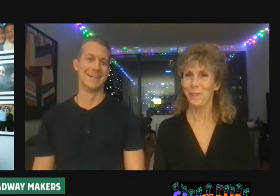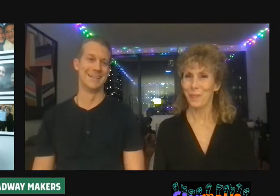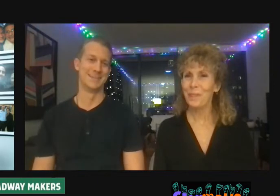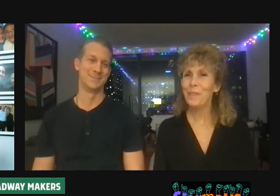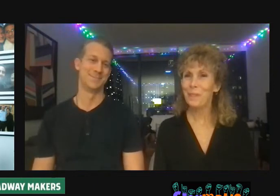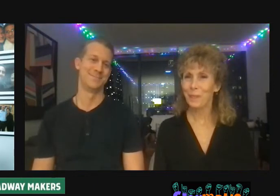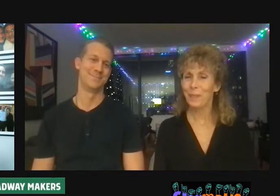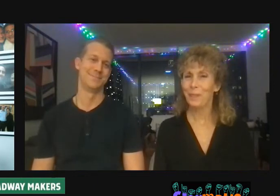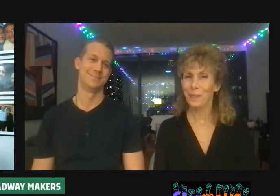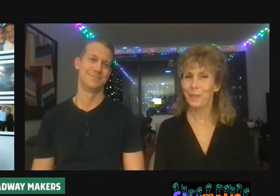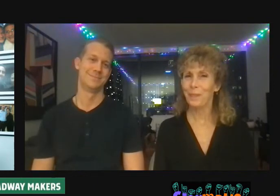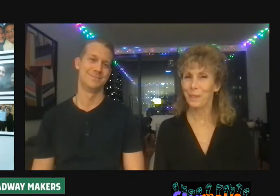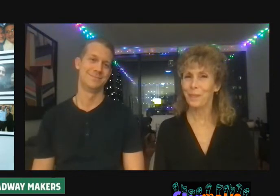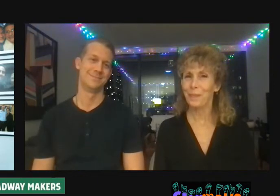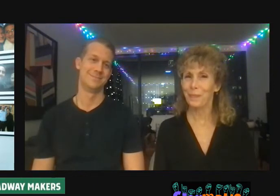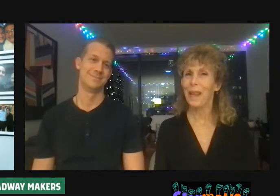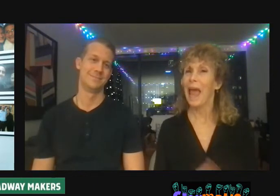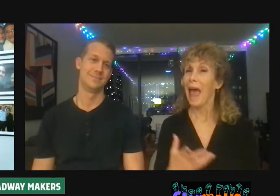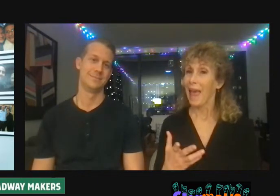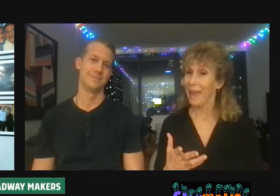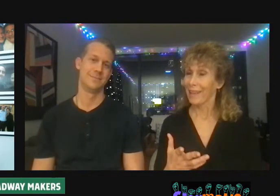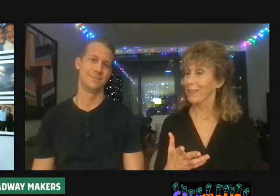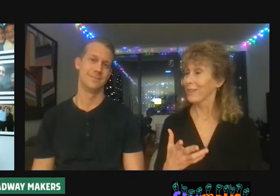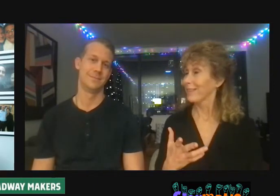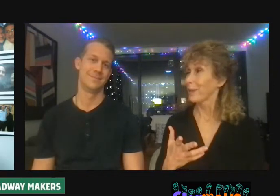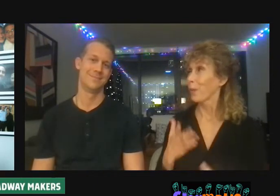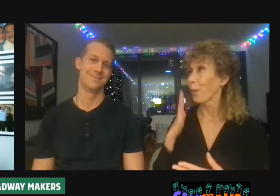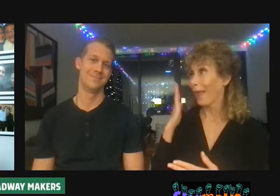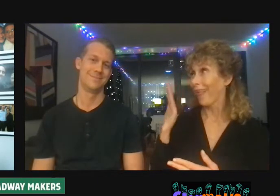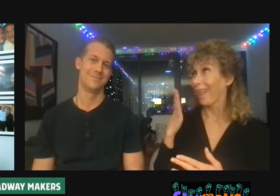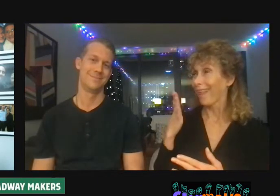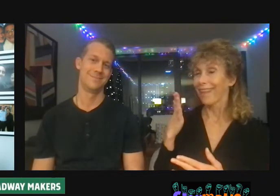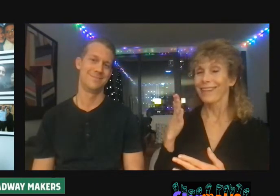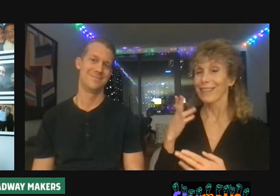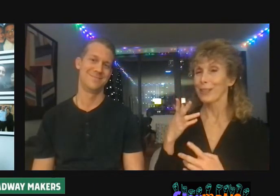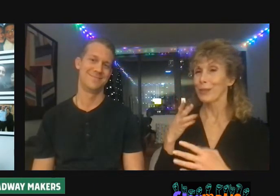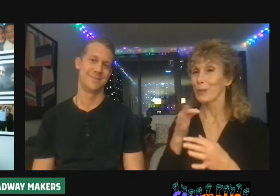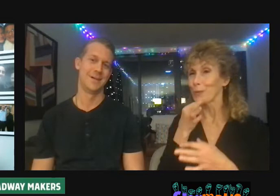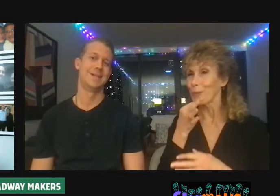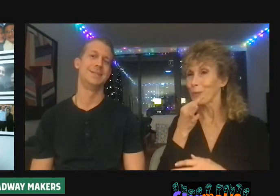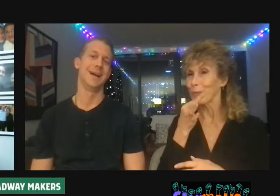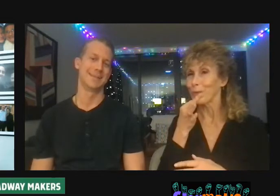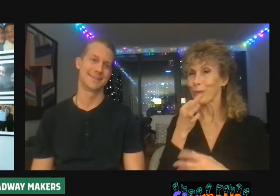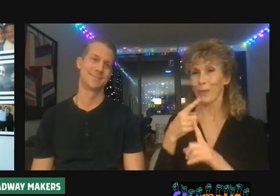Yeah. And we're gonna get to Rent in a few minutes.